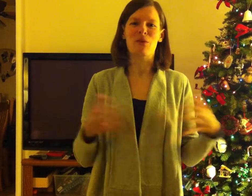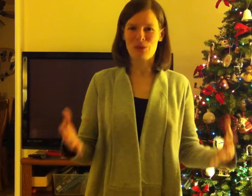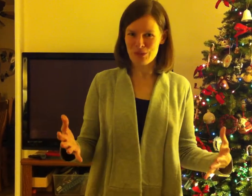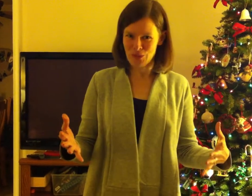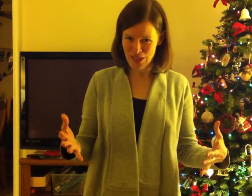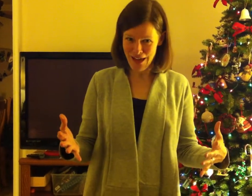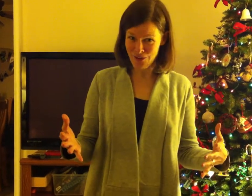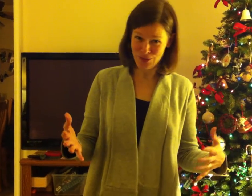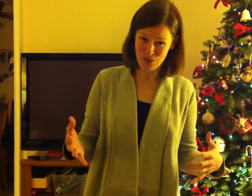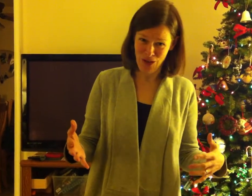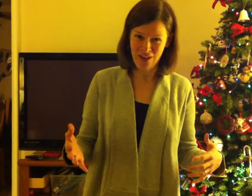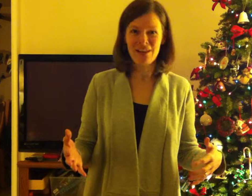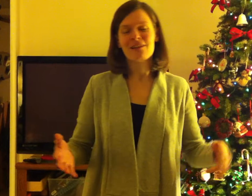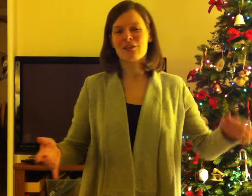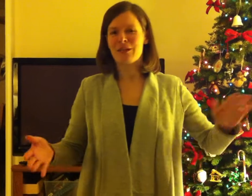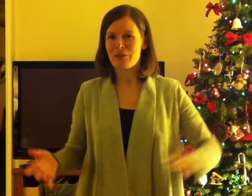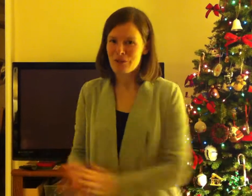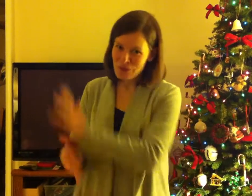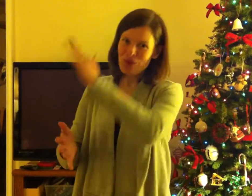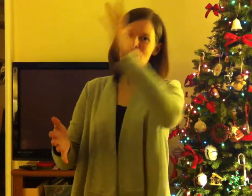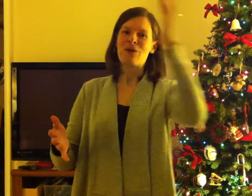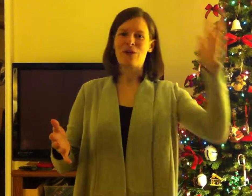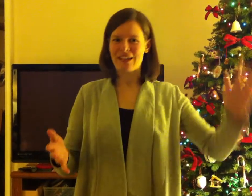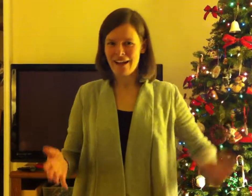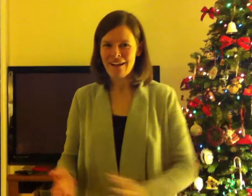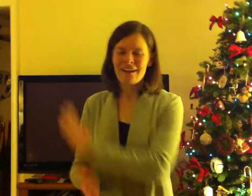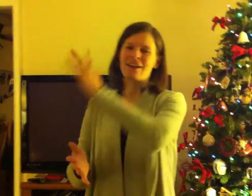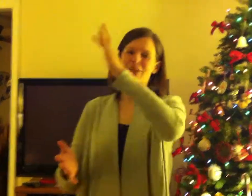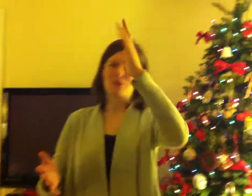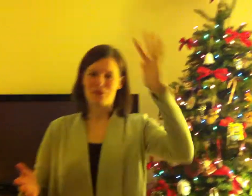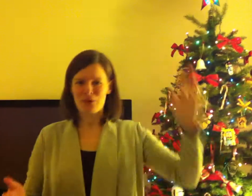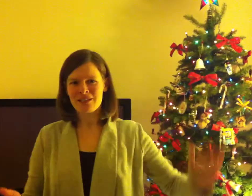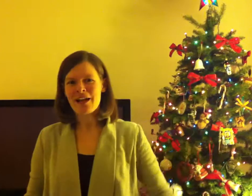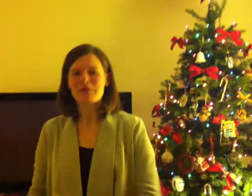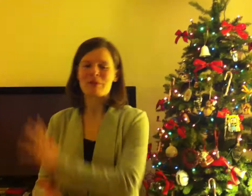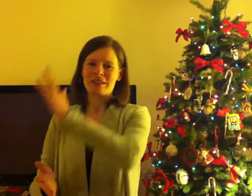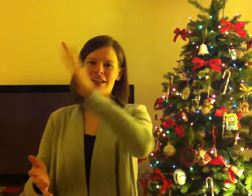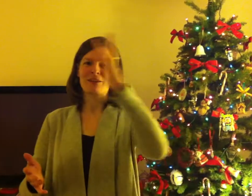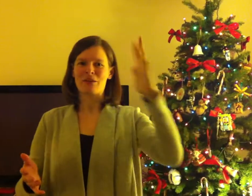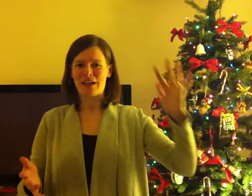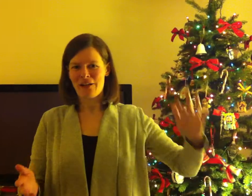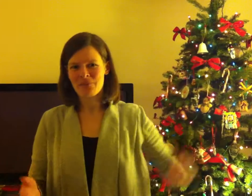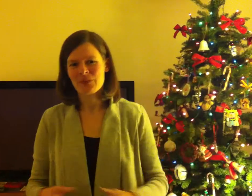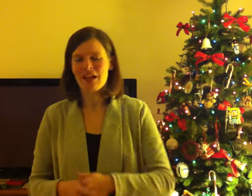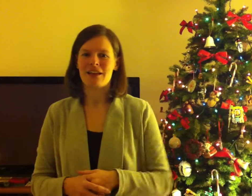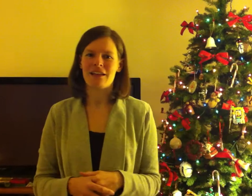hold the Gloria out so long. So we go Gloria, and we do it 4 times when we sing Gloria. And then